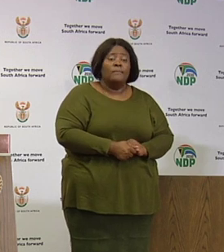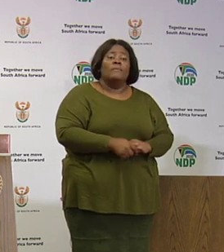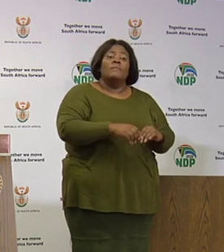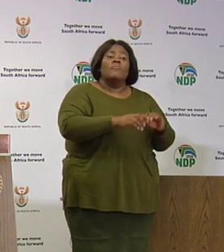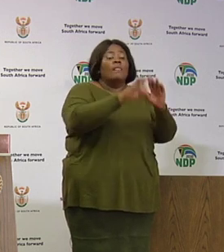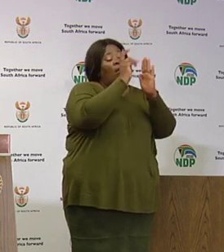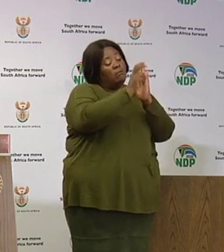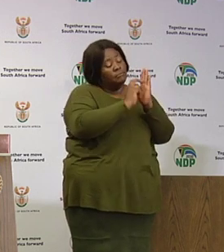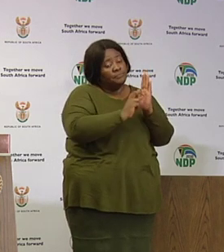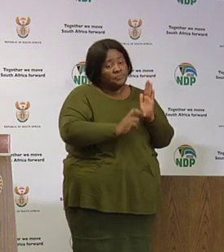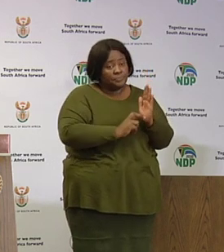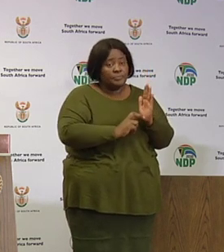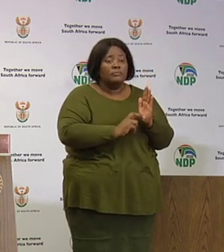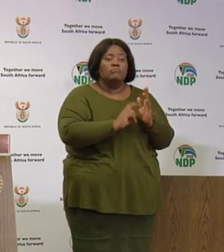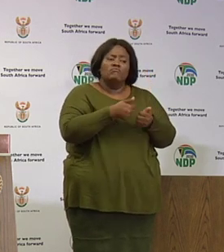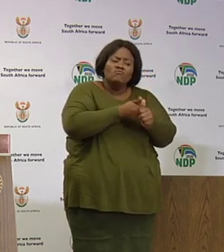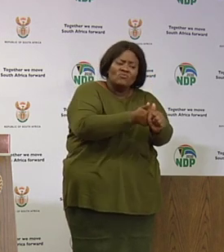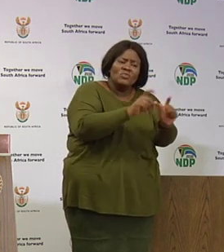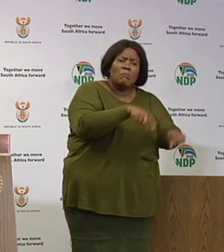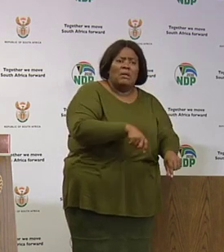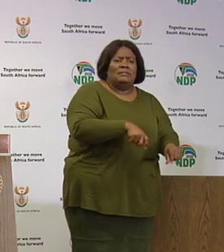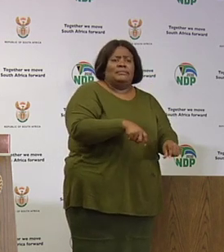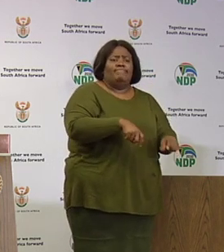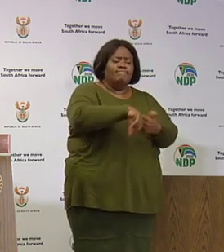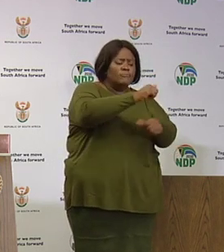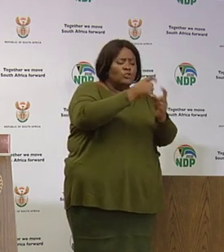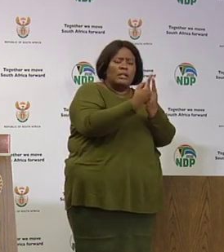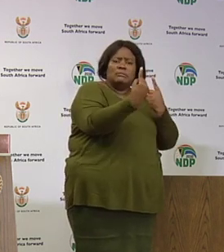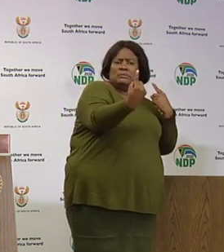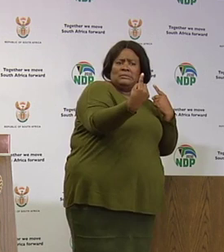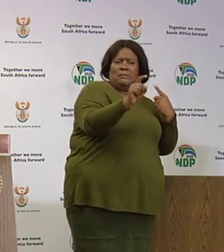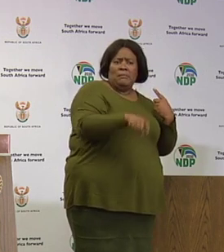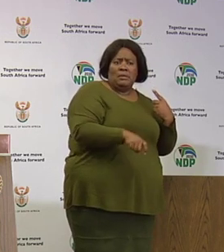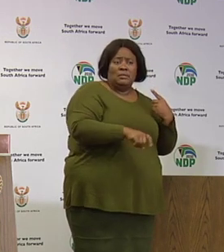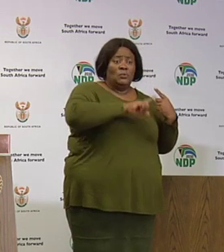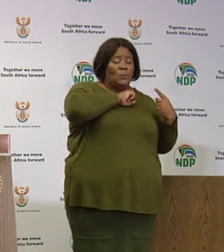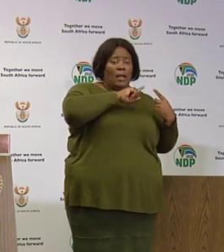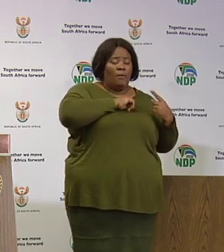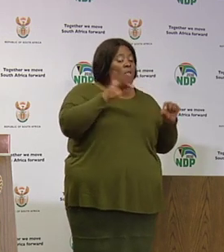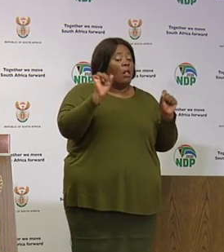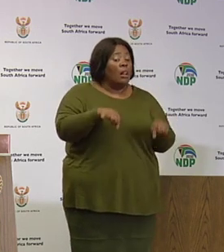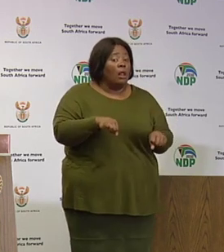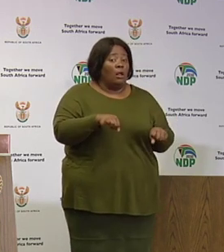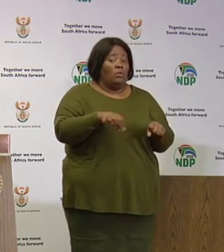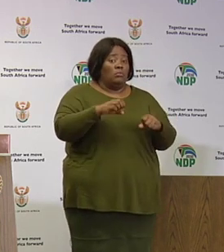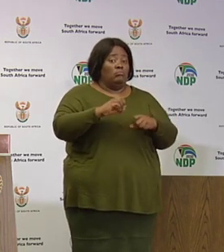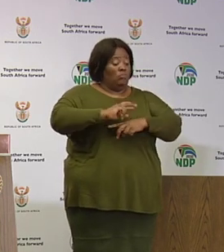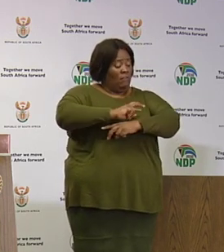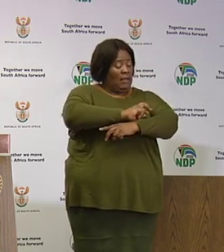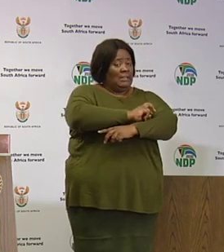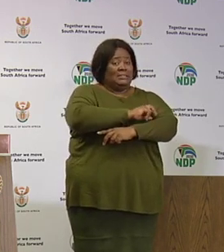adhere to social distancing so that we don't allow this virus